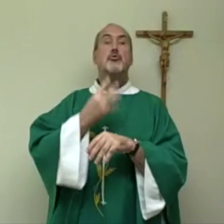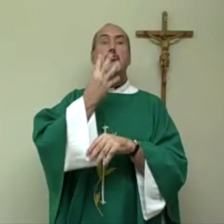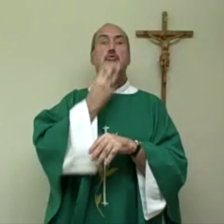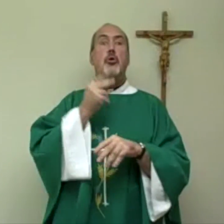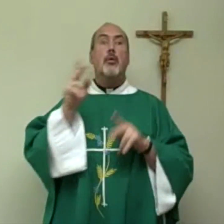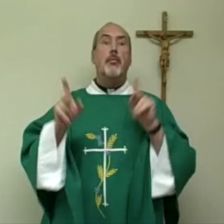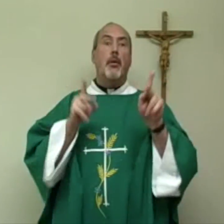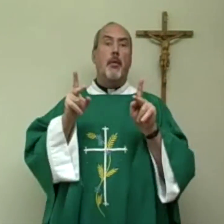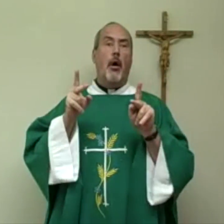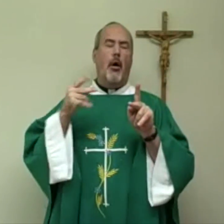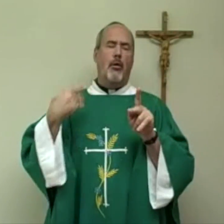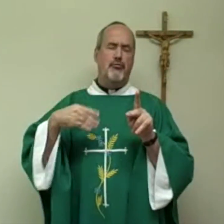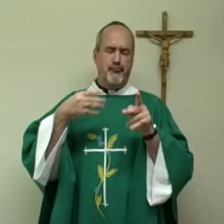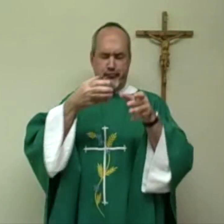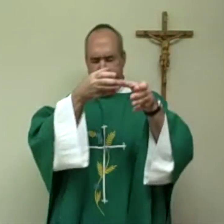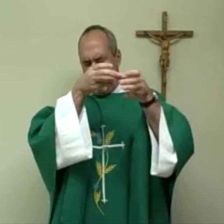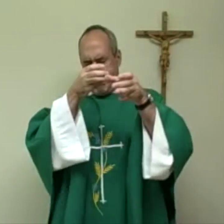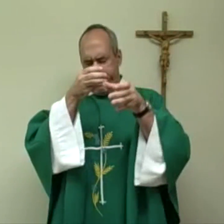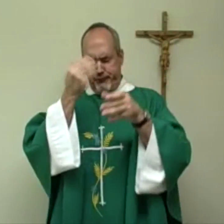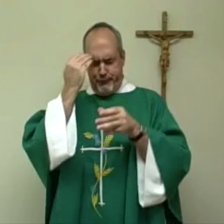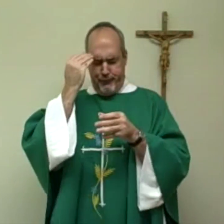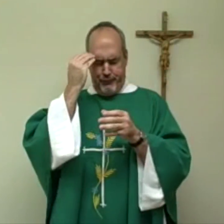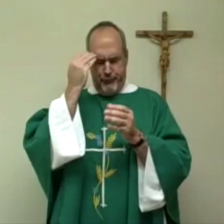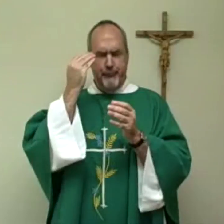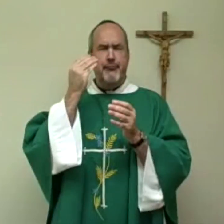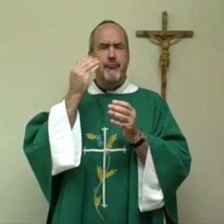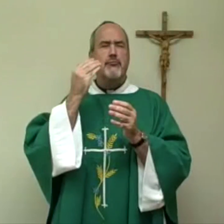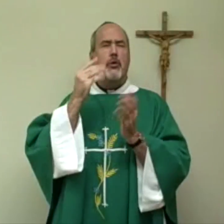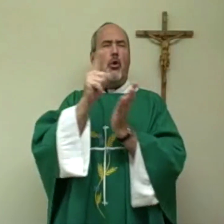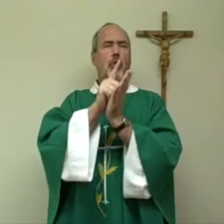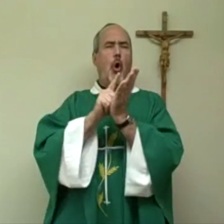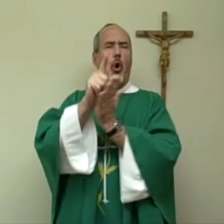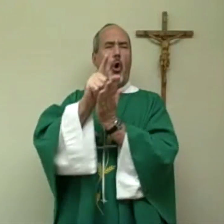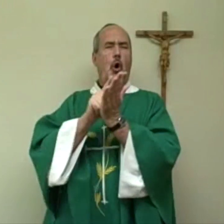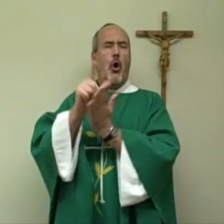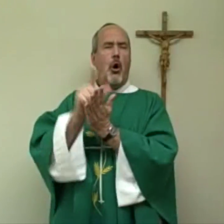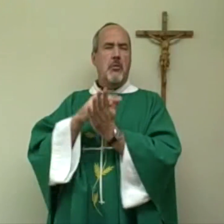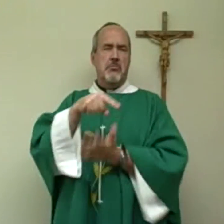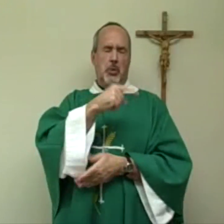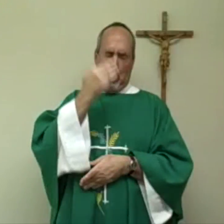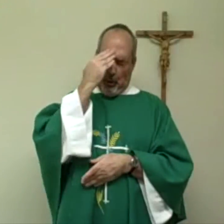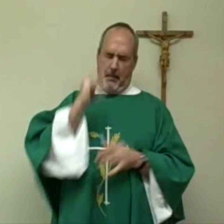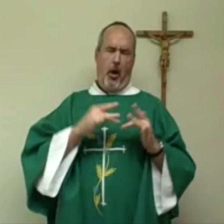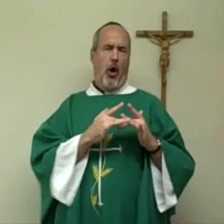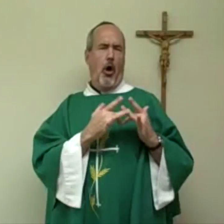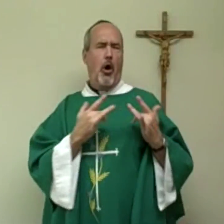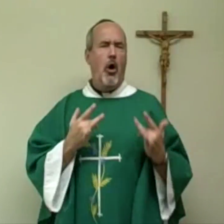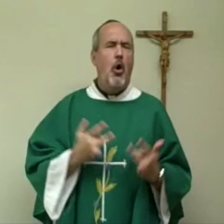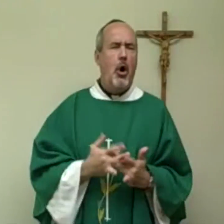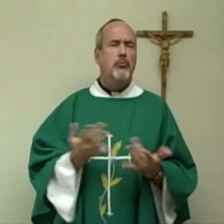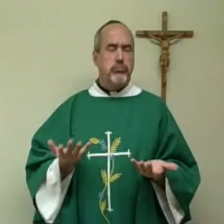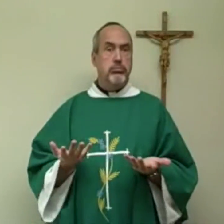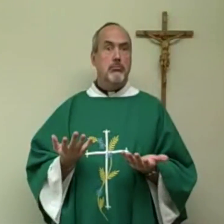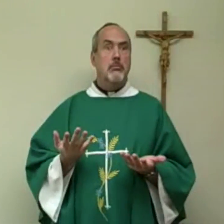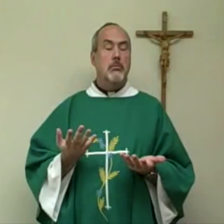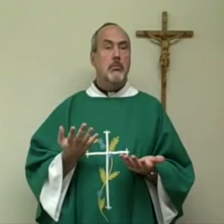Long ago, during Jesus' time, Jews knew the laws very well. They knew them